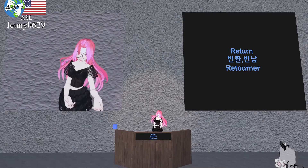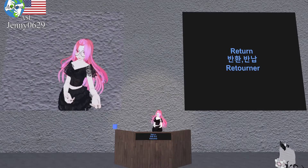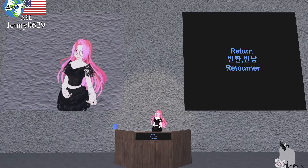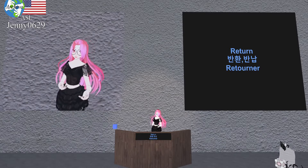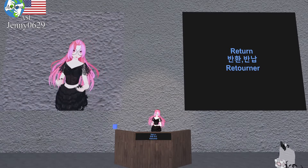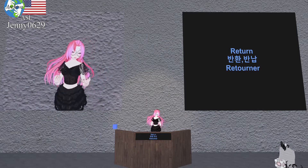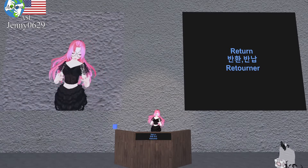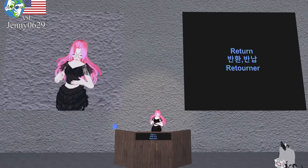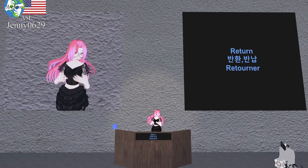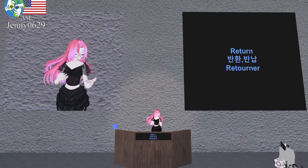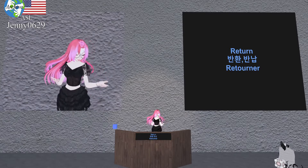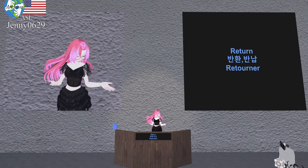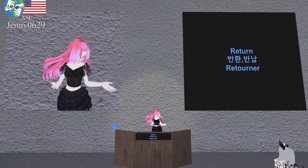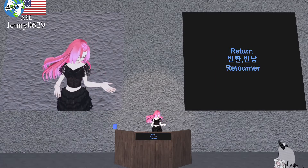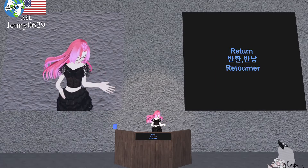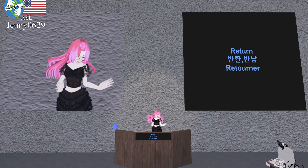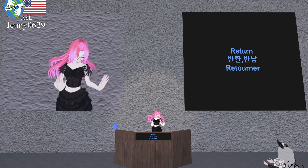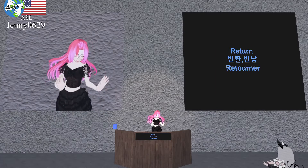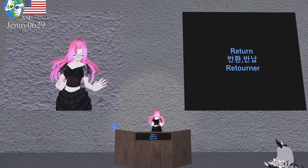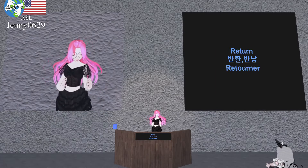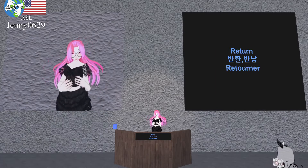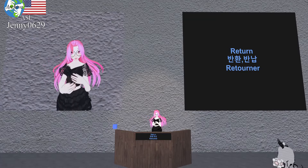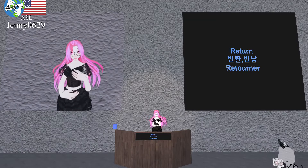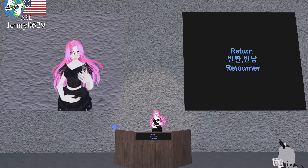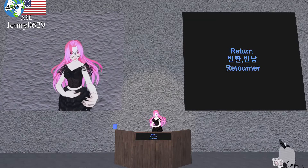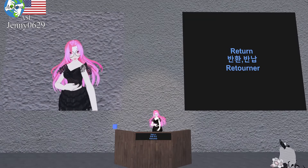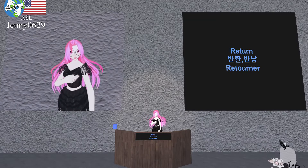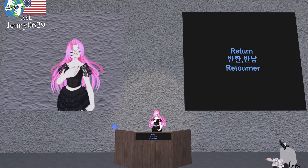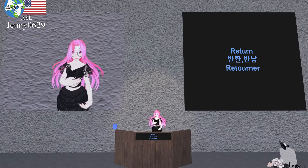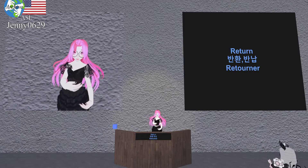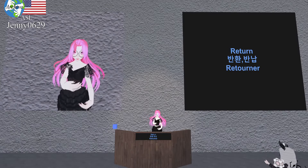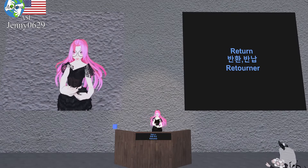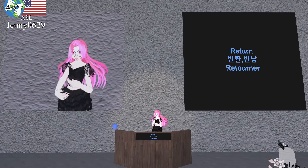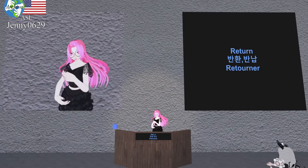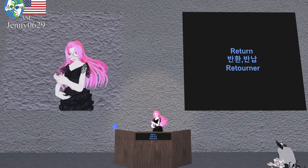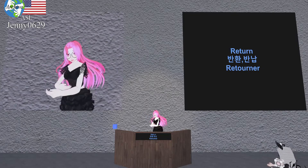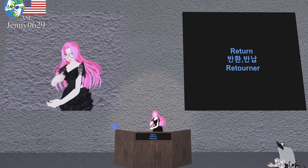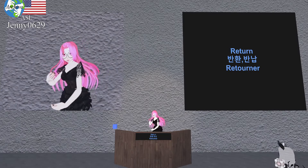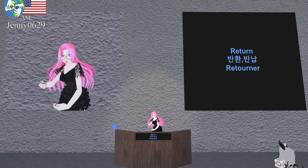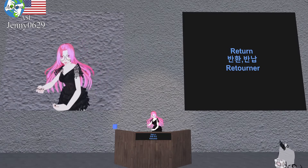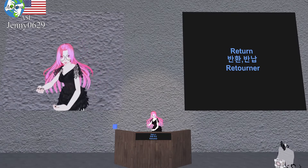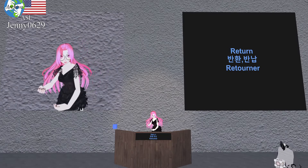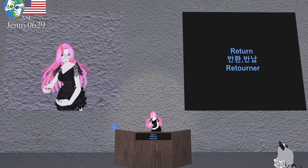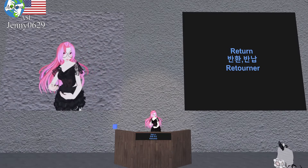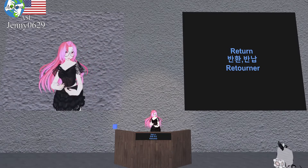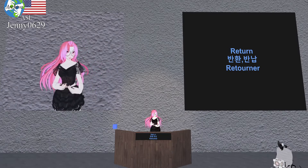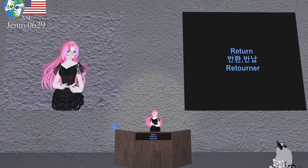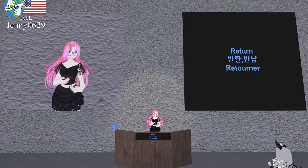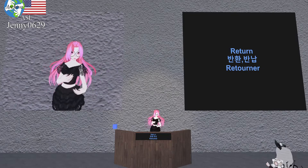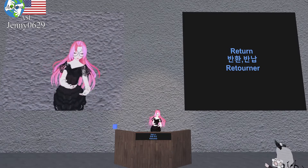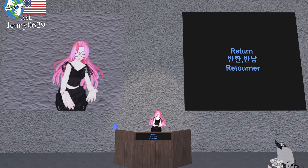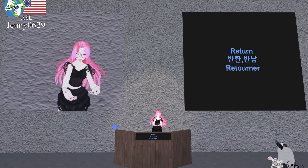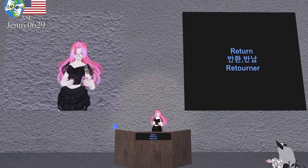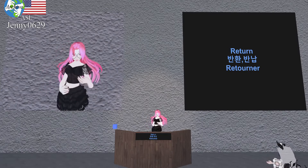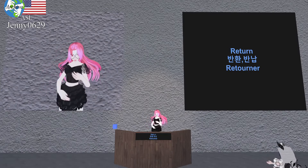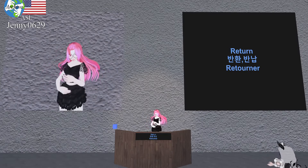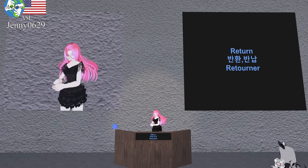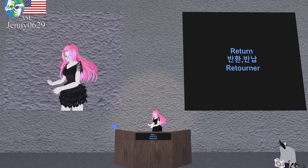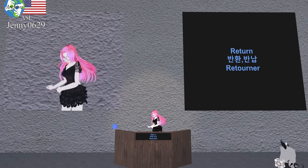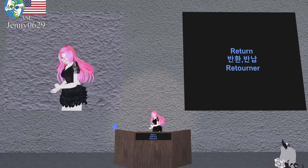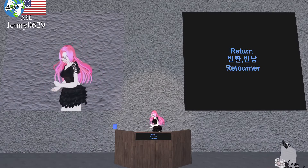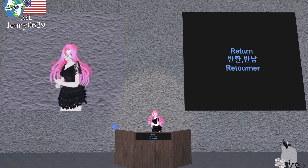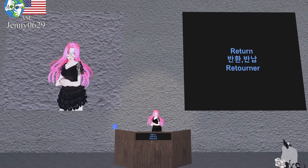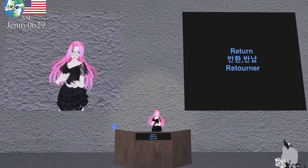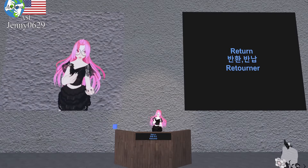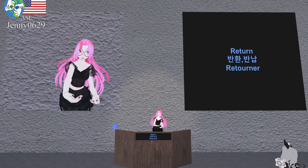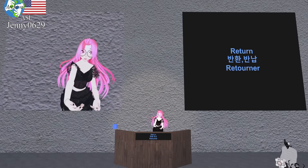This is give. Yeah, whatever in the context of. But yeah, maybe if you're replacing it, you're switching it out. You could use this. It's like somebody gives